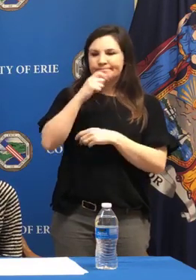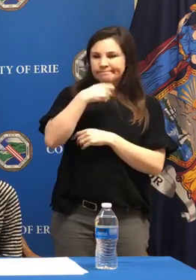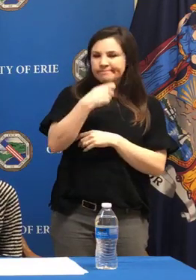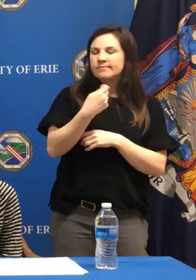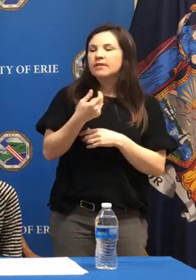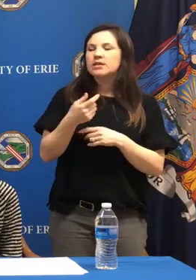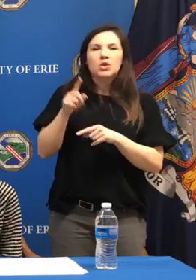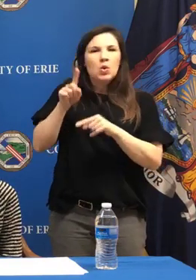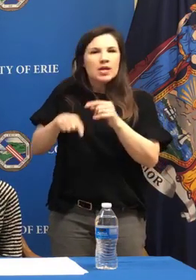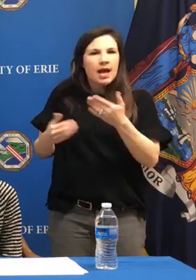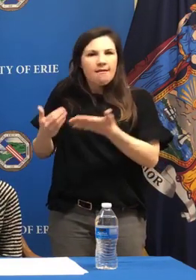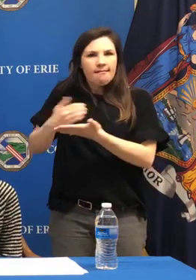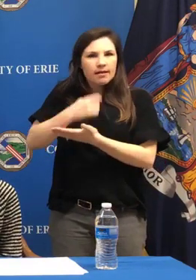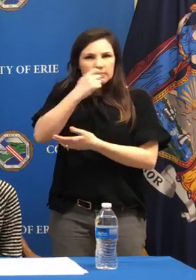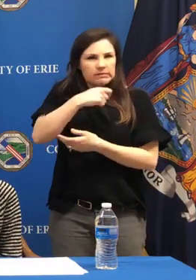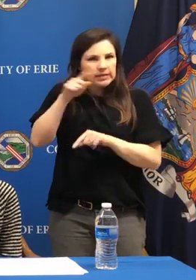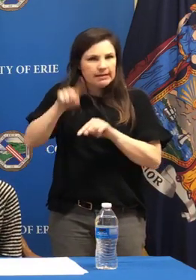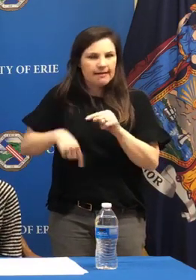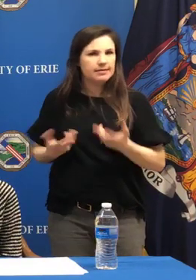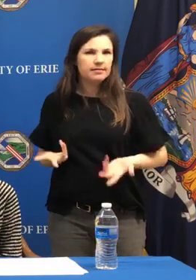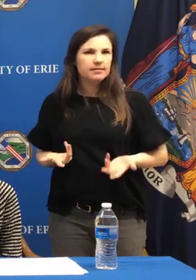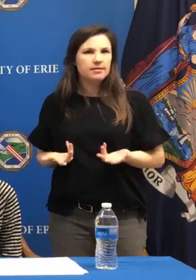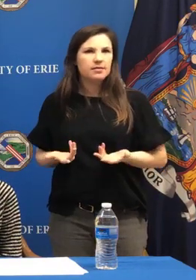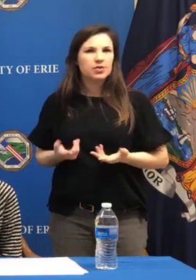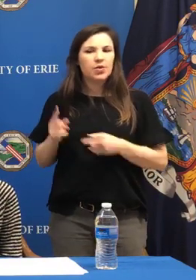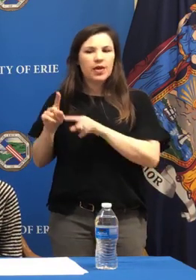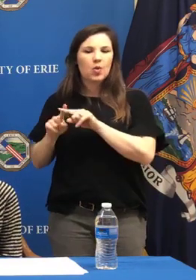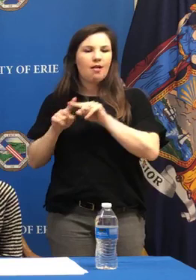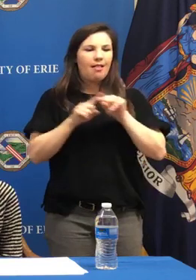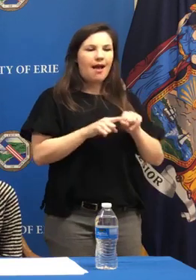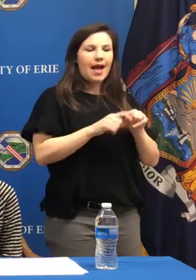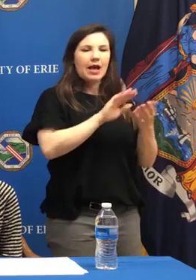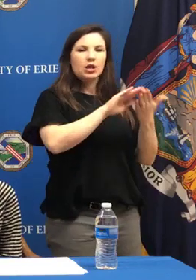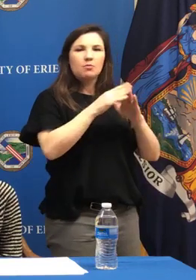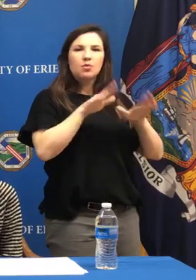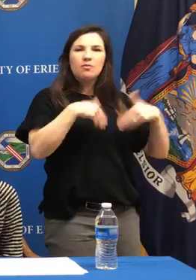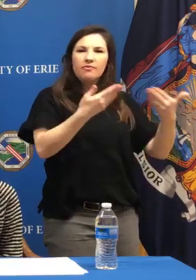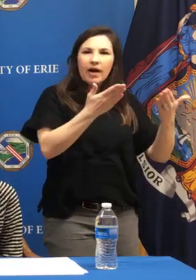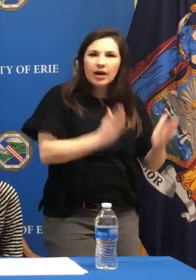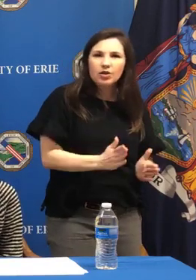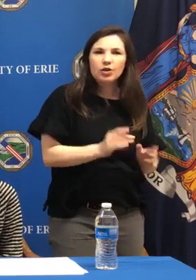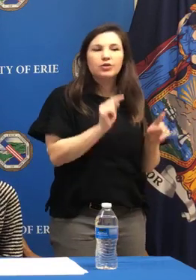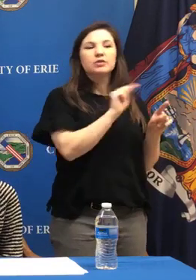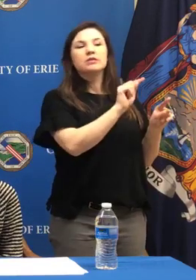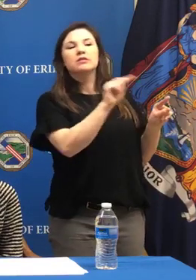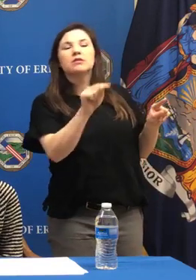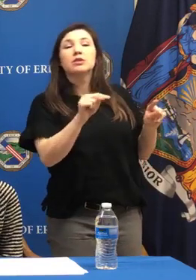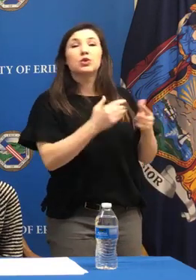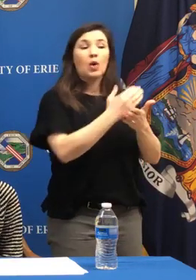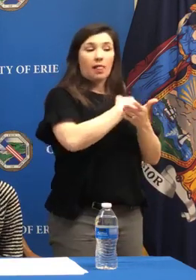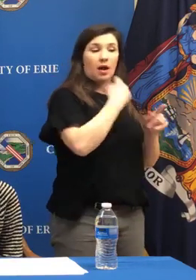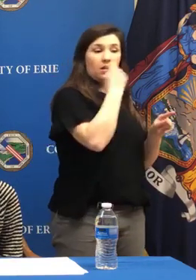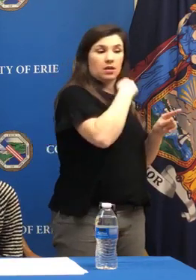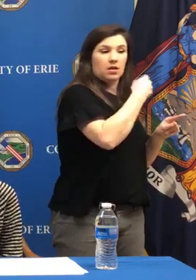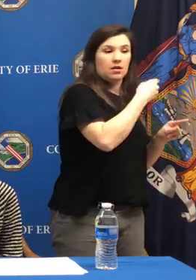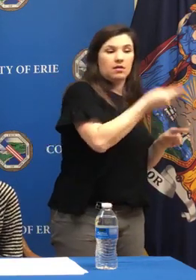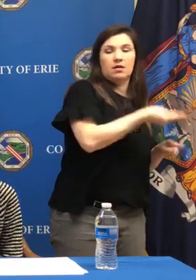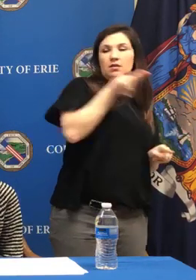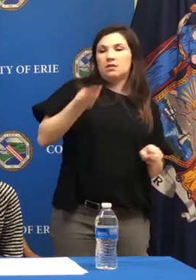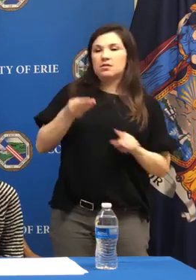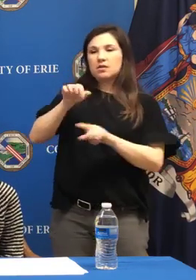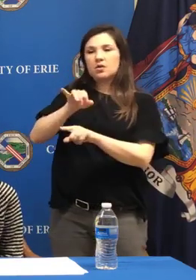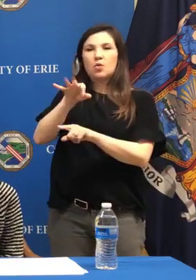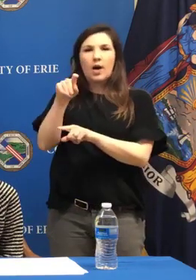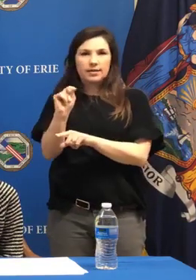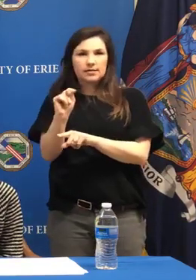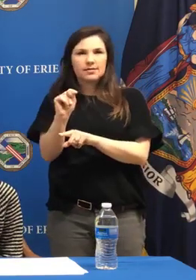not going to be able to collect the specimens. So it's really relying on community providers to collect those specimens. And as we know that